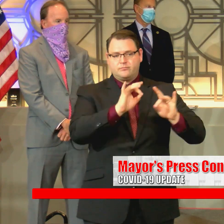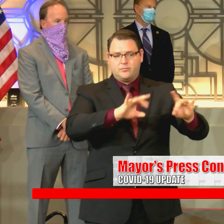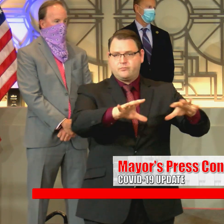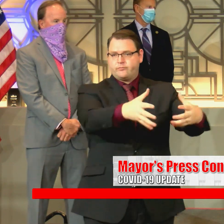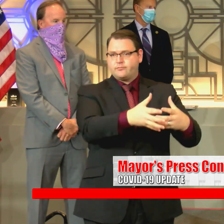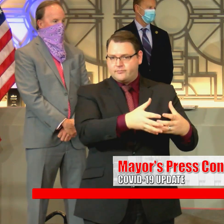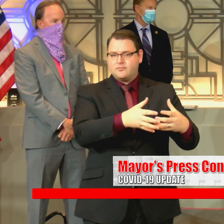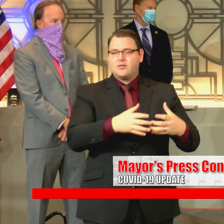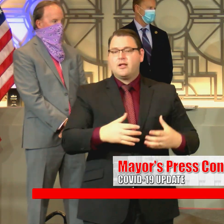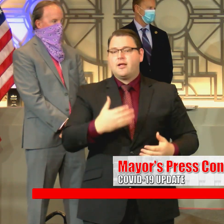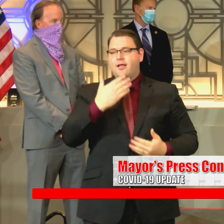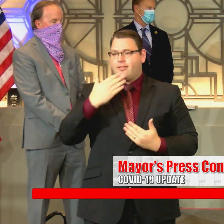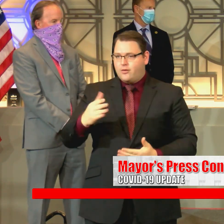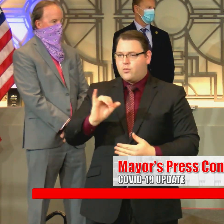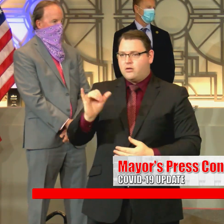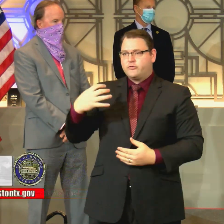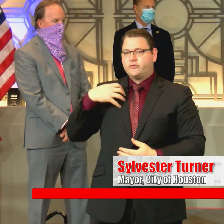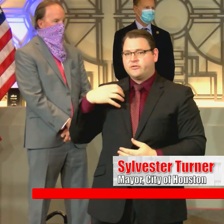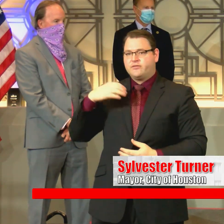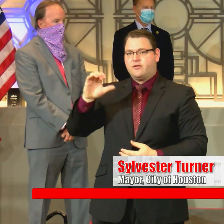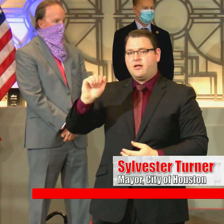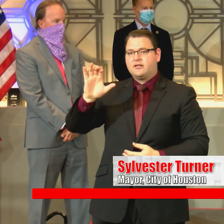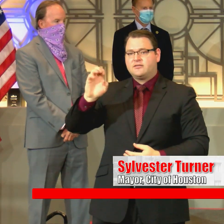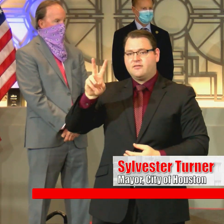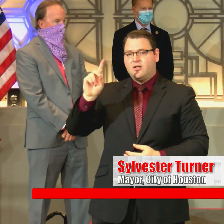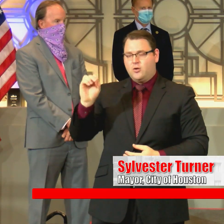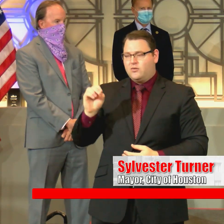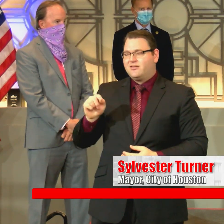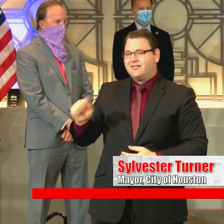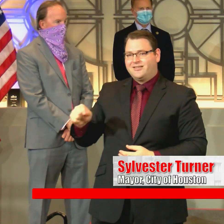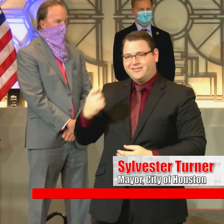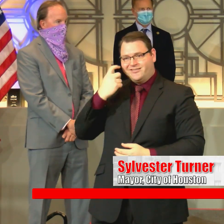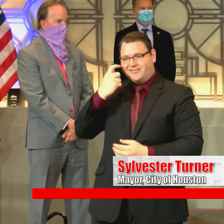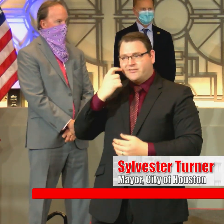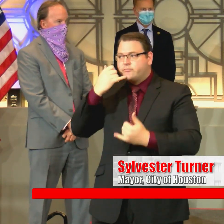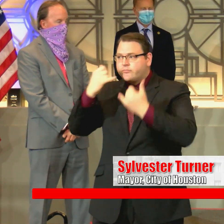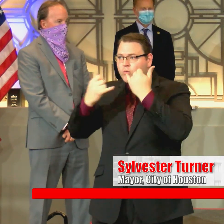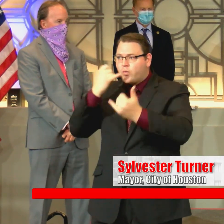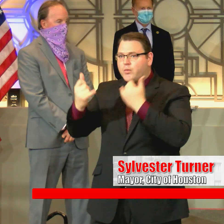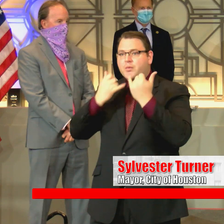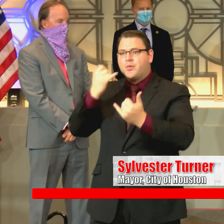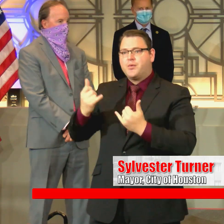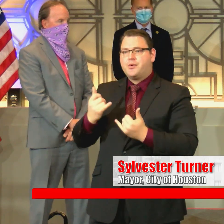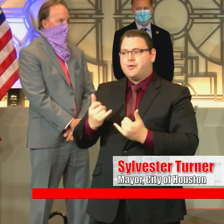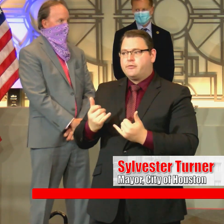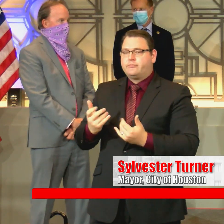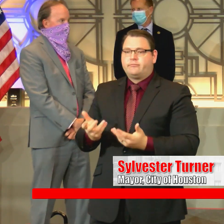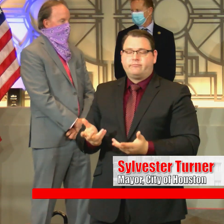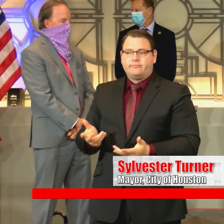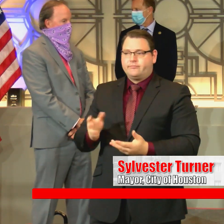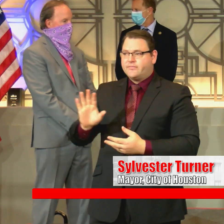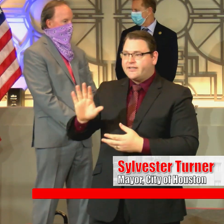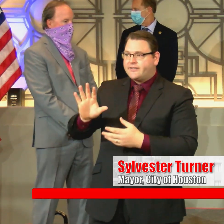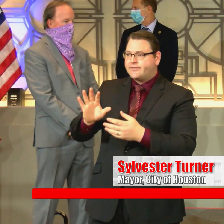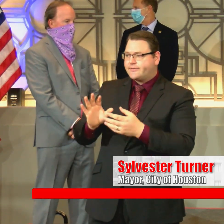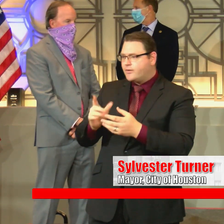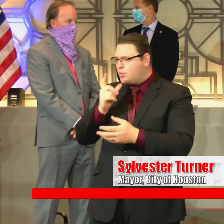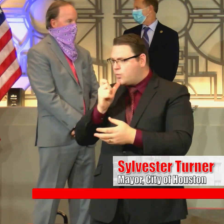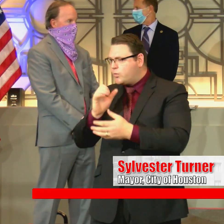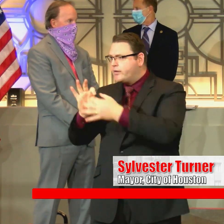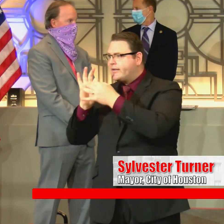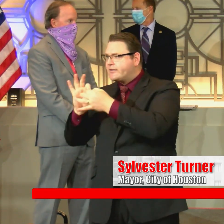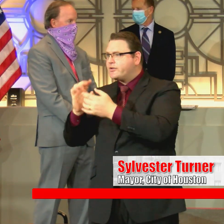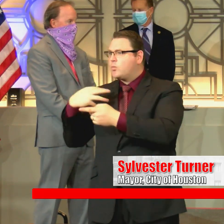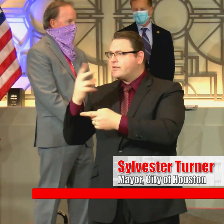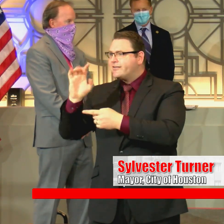me thank Chief Art Acevedo as well. I know he was active on the phone, working his connections also in